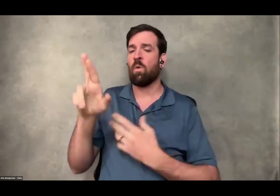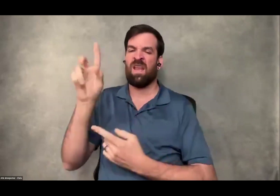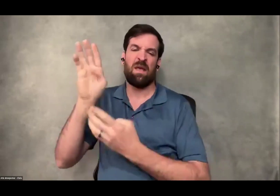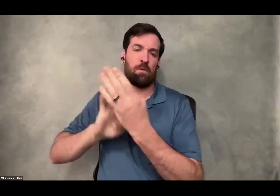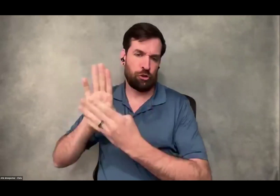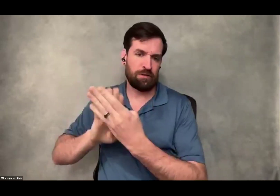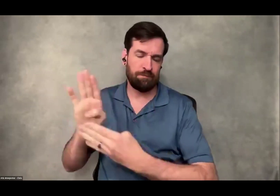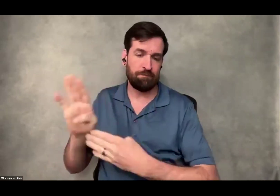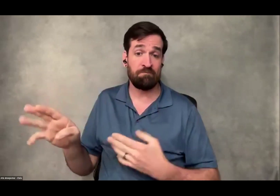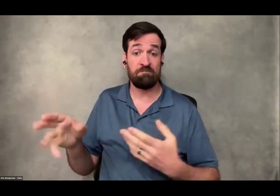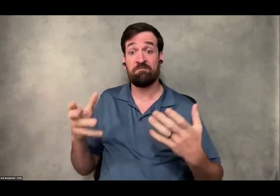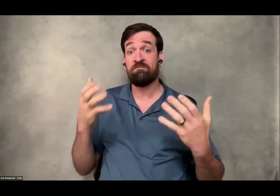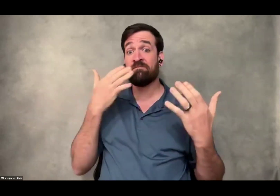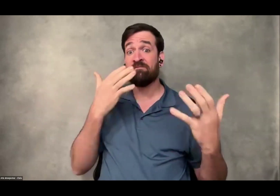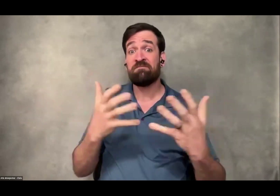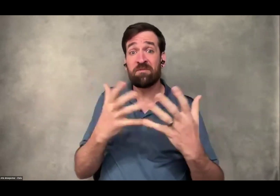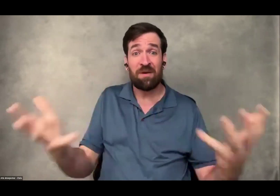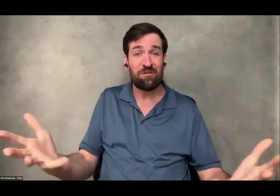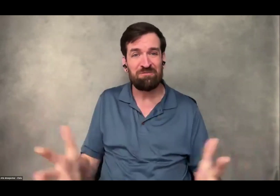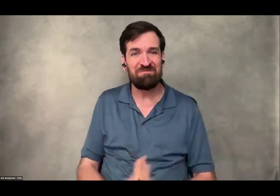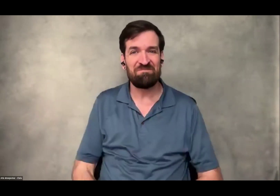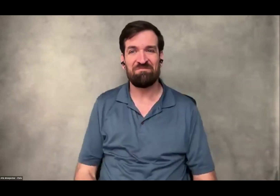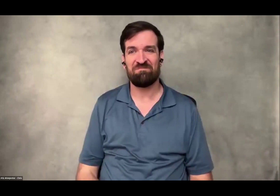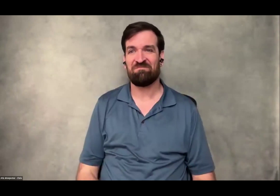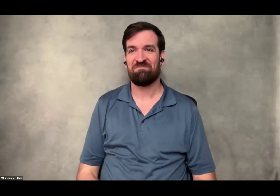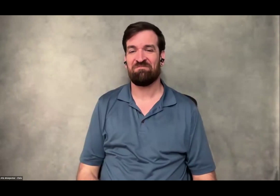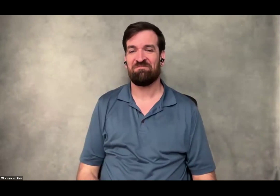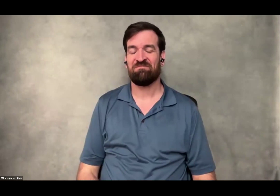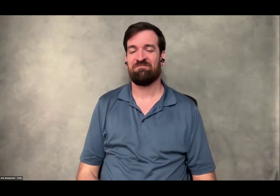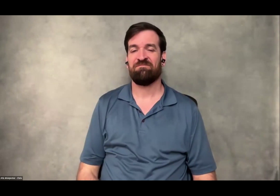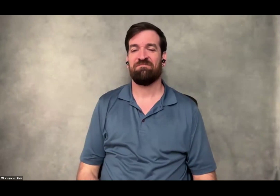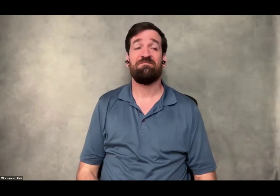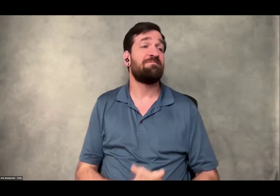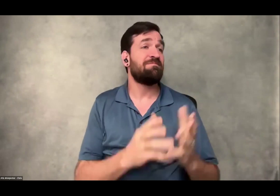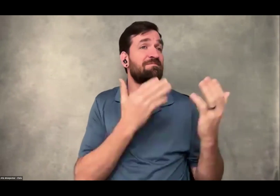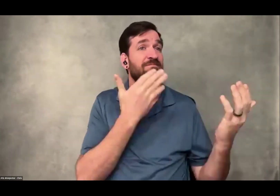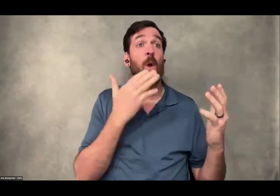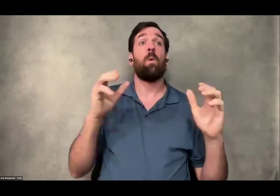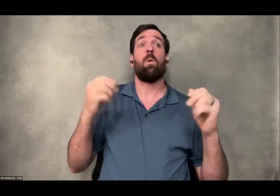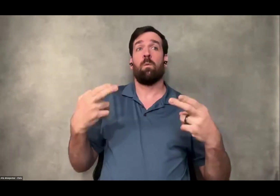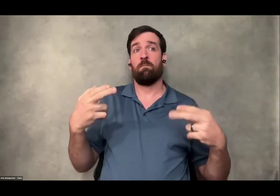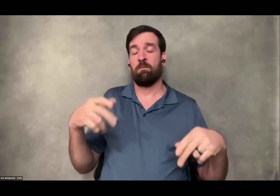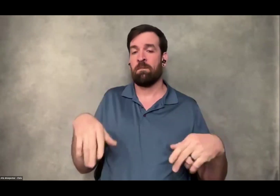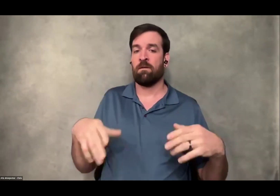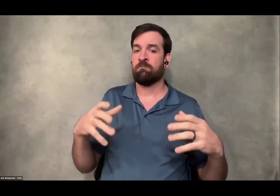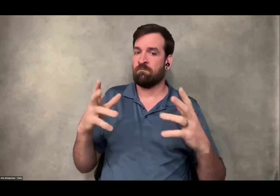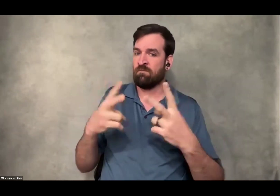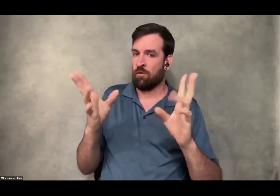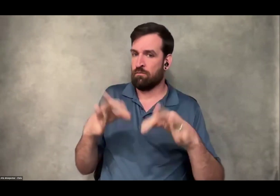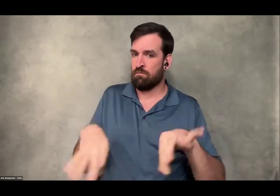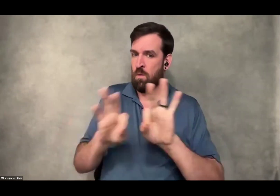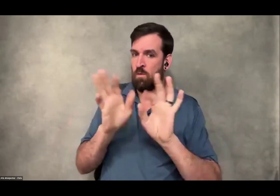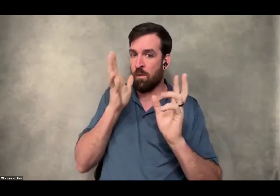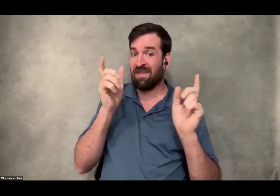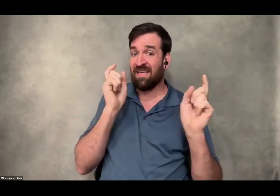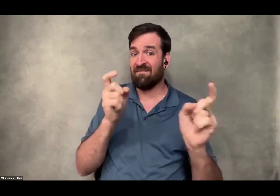person. And with that, thank you very much. Thank you. Oh, and that is very important. There will be